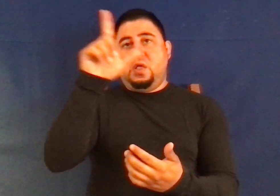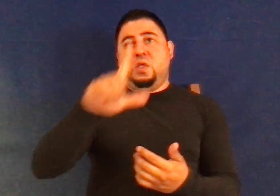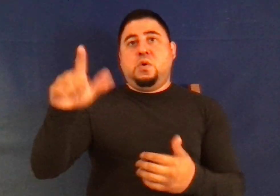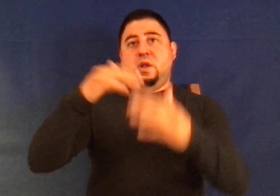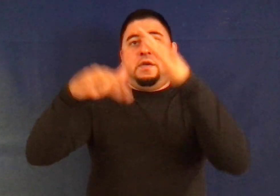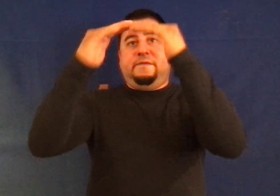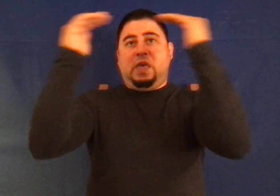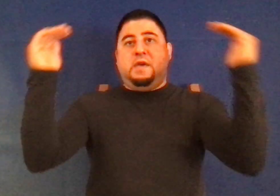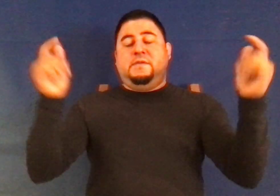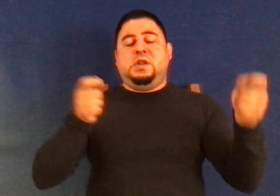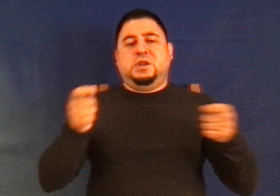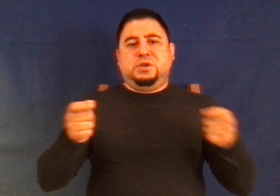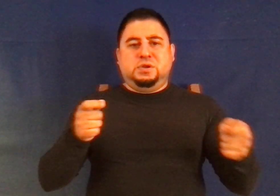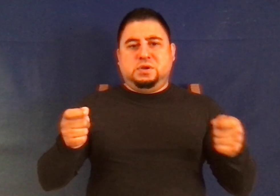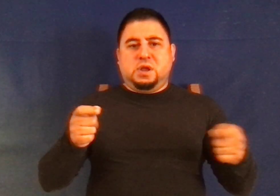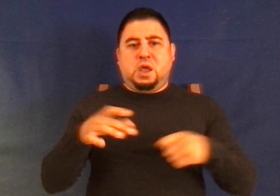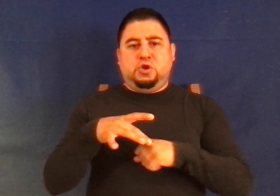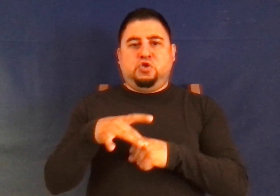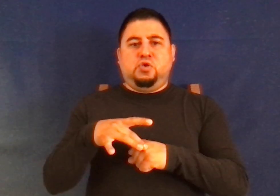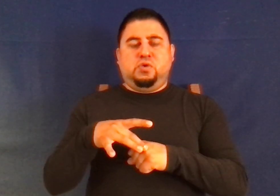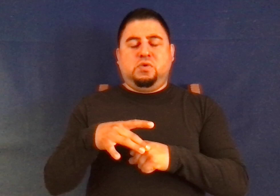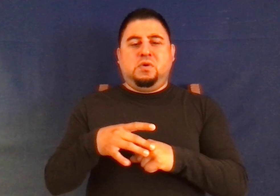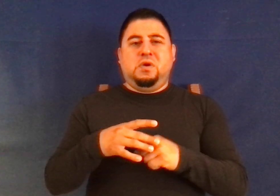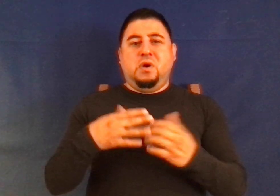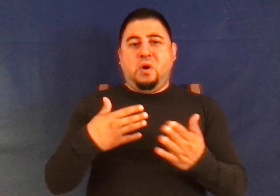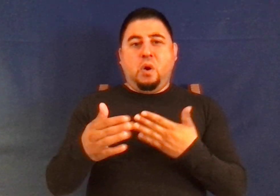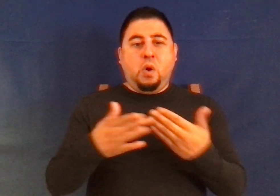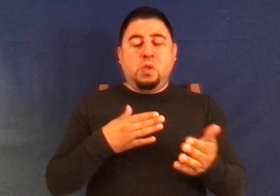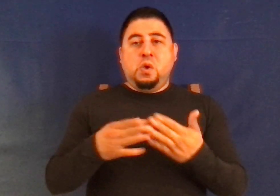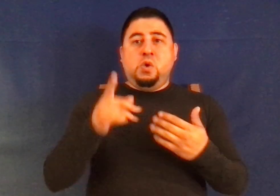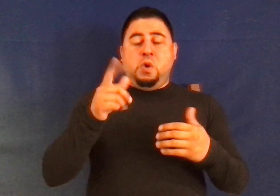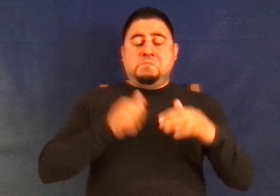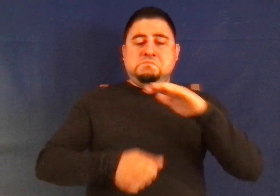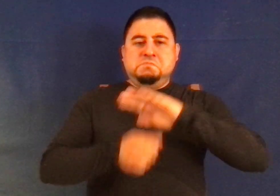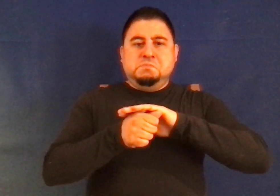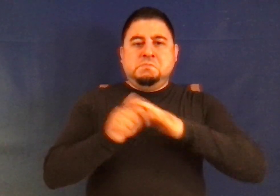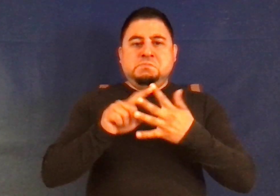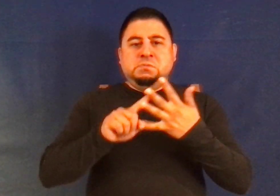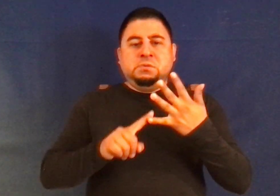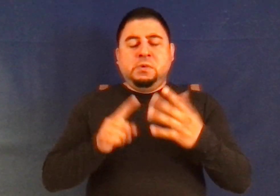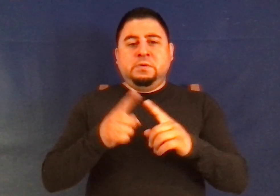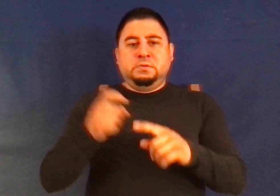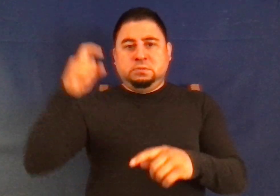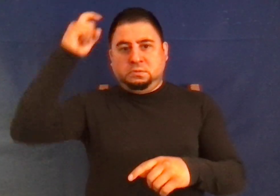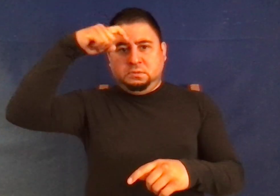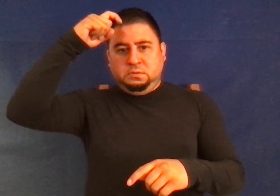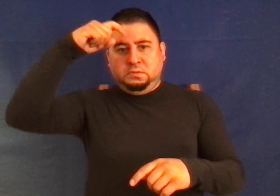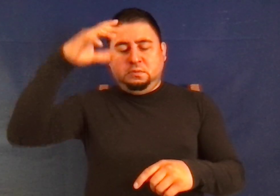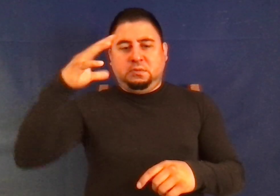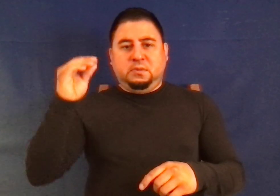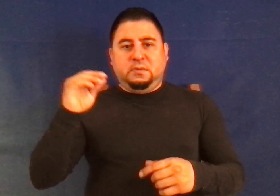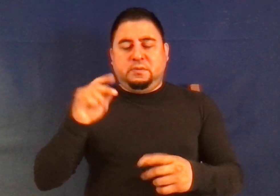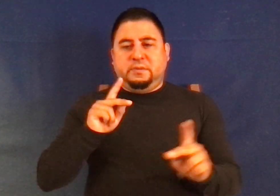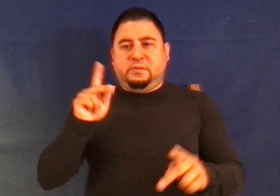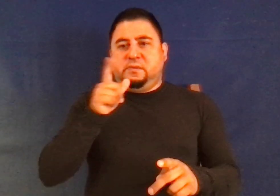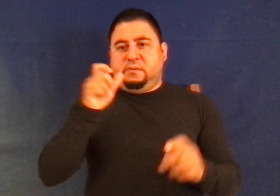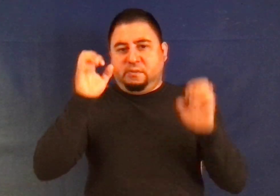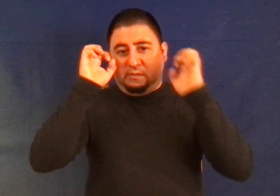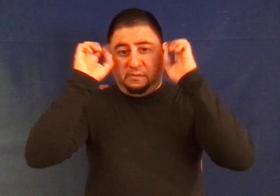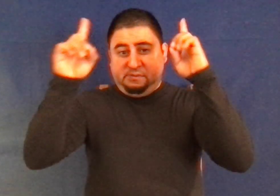and earth. For although you have hidden these things from the wise and the learned, you have